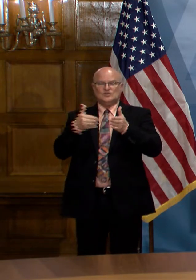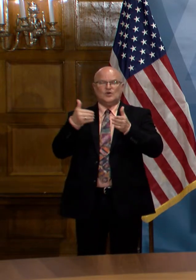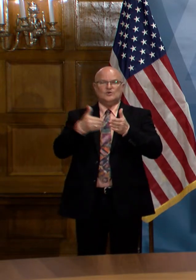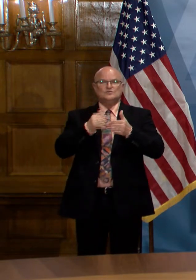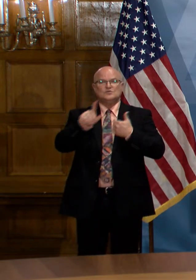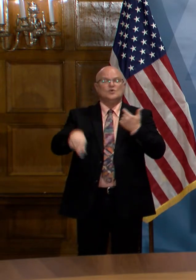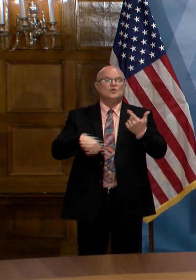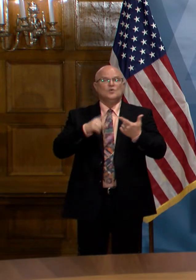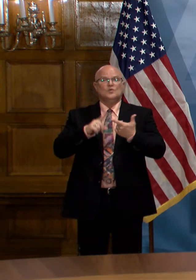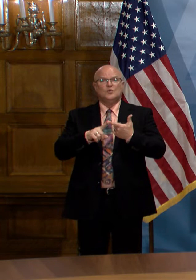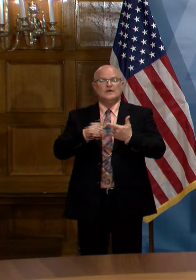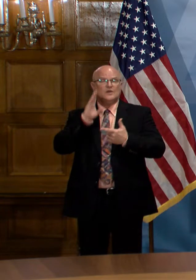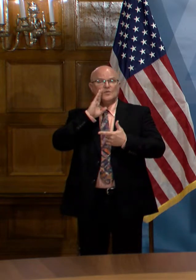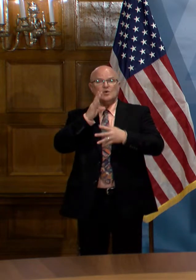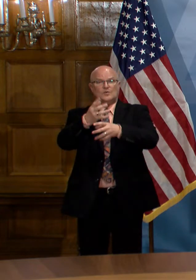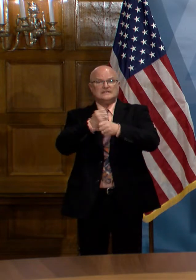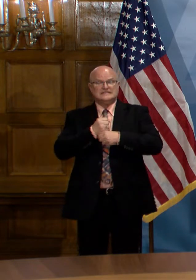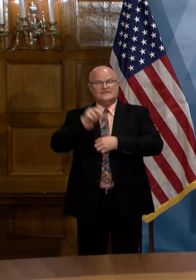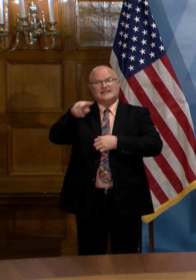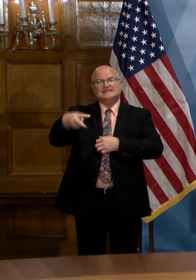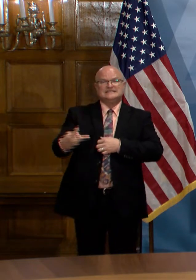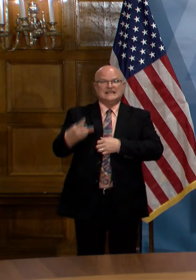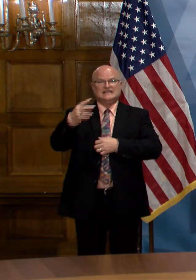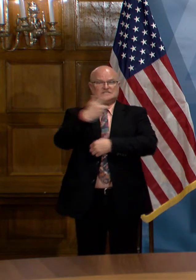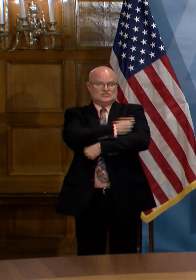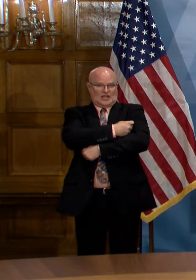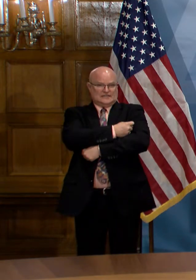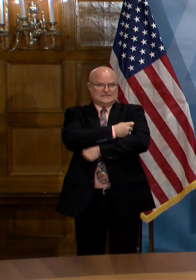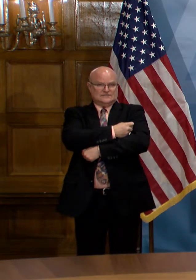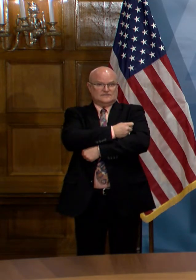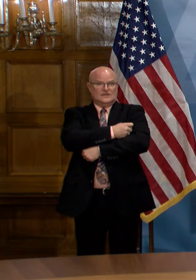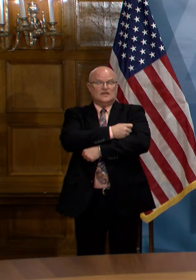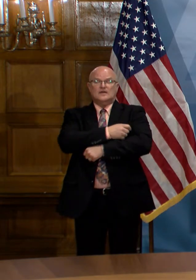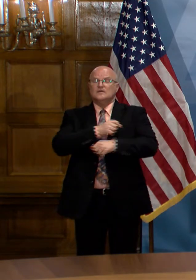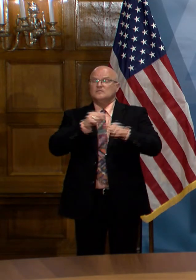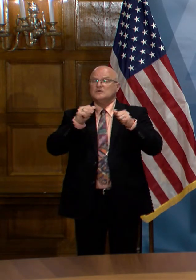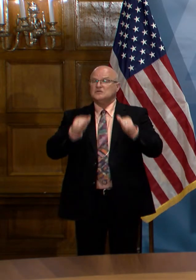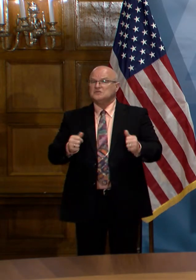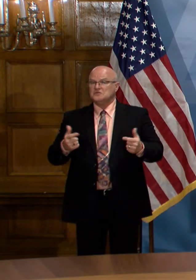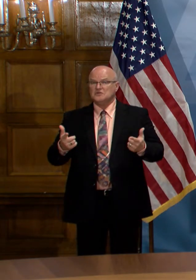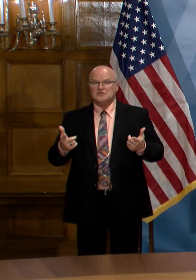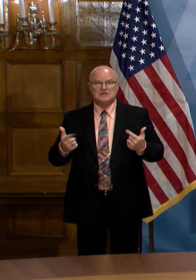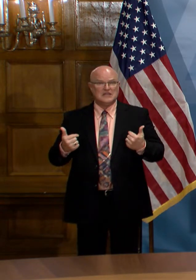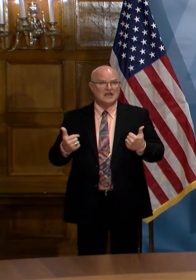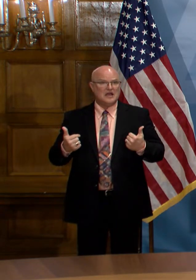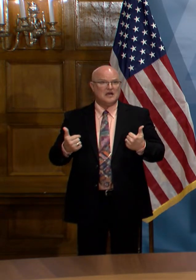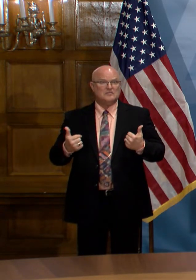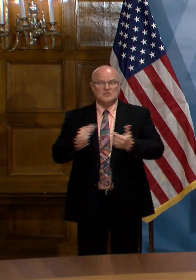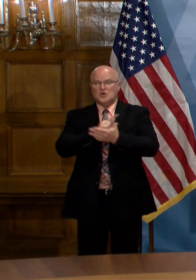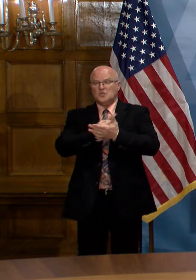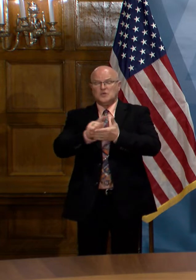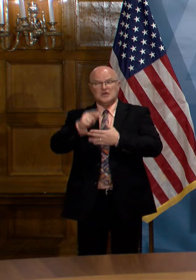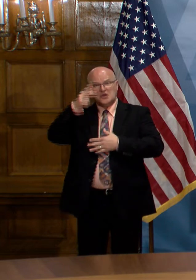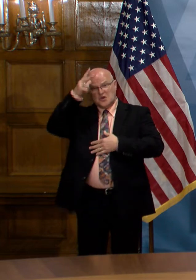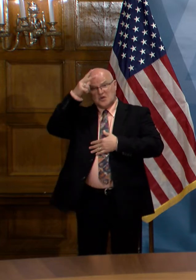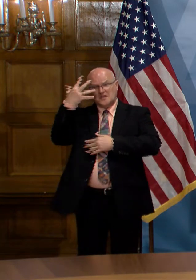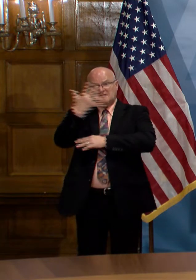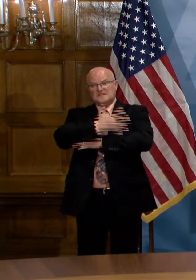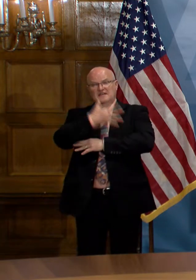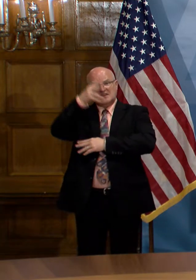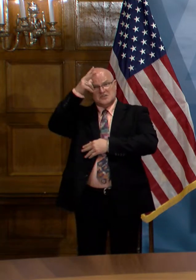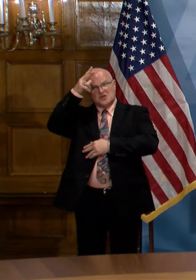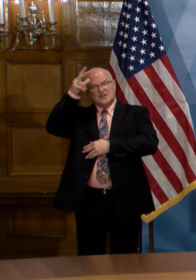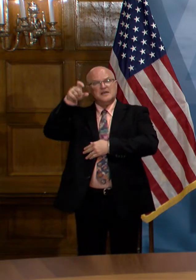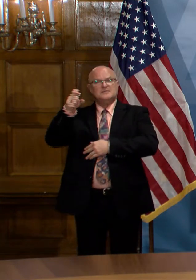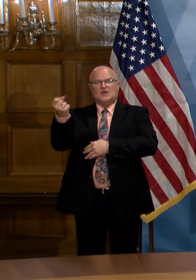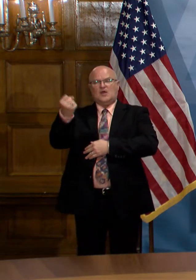to when they're going to receive that second shot. But it could come a week early or 5 days early, and it